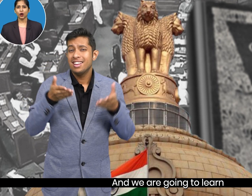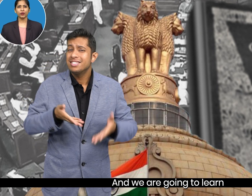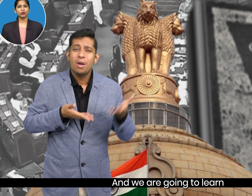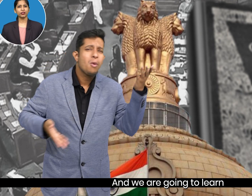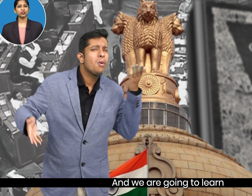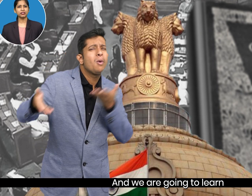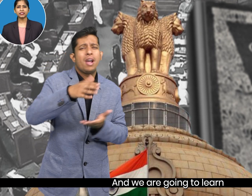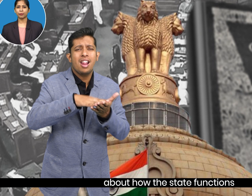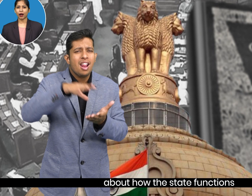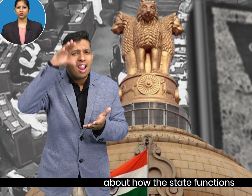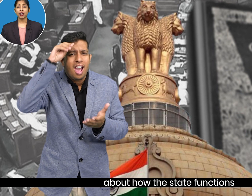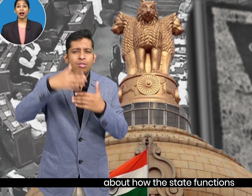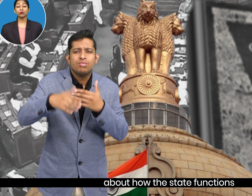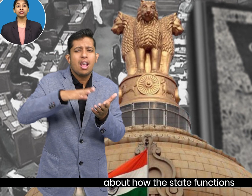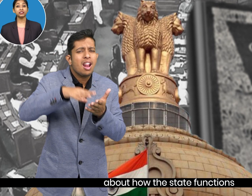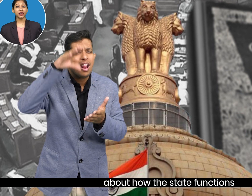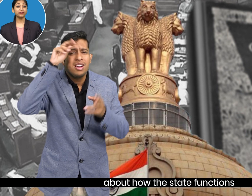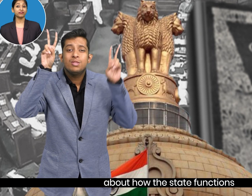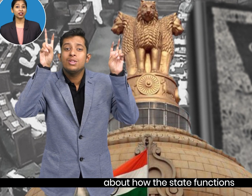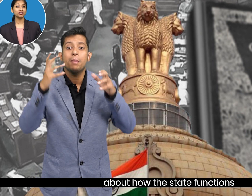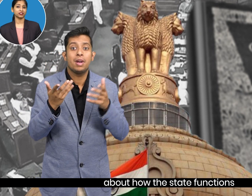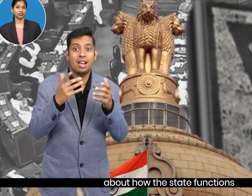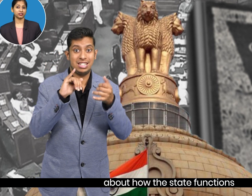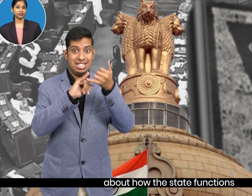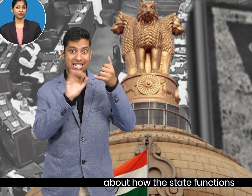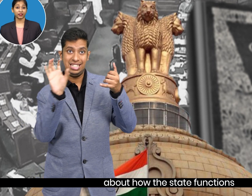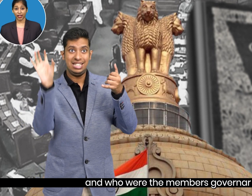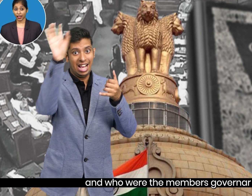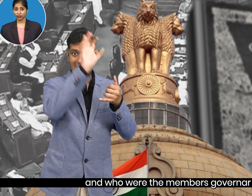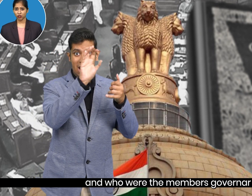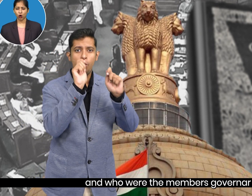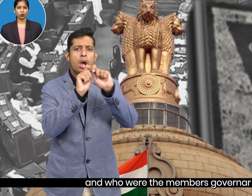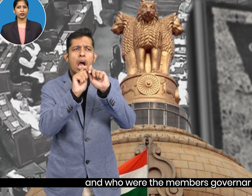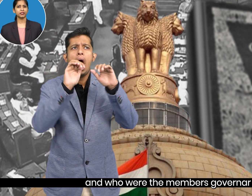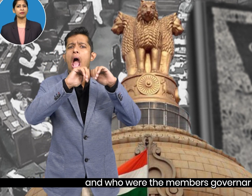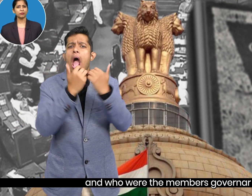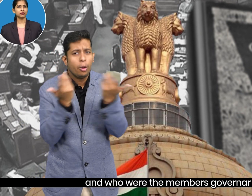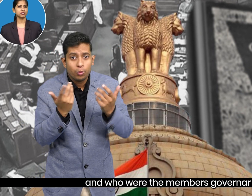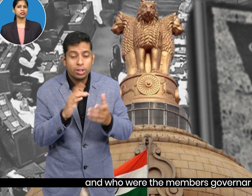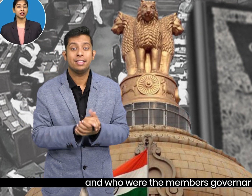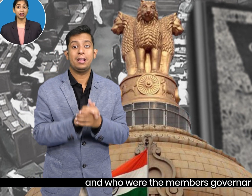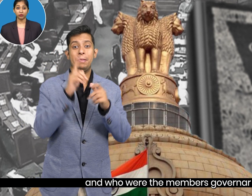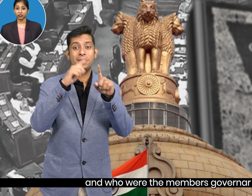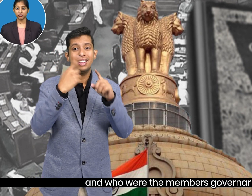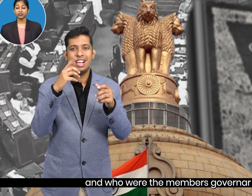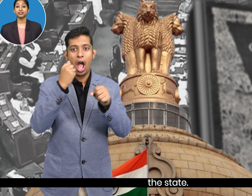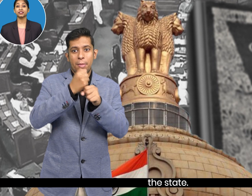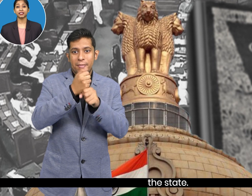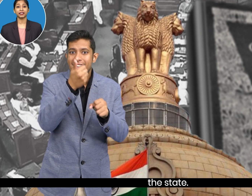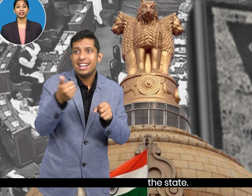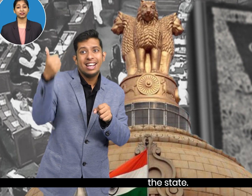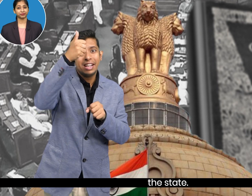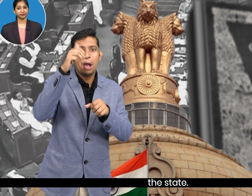And we are going to learn about how the state functions and who were the members govern